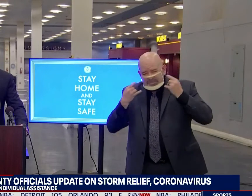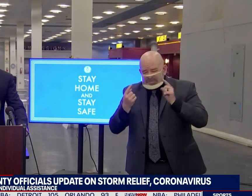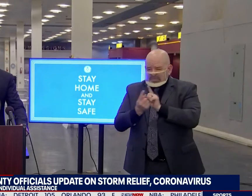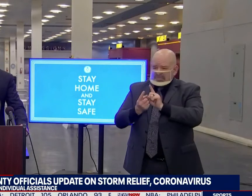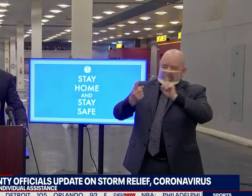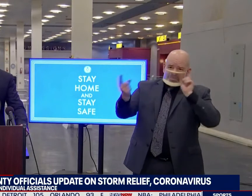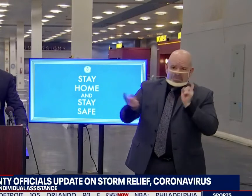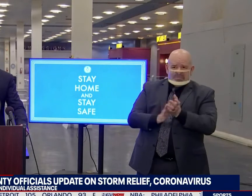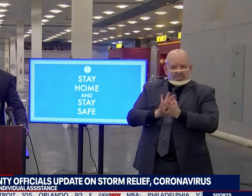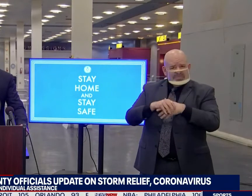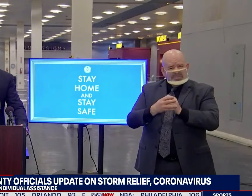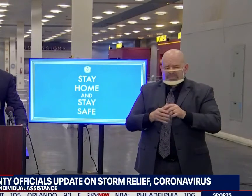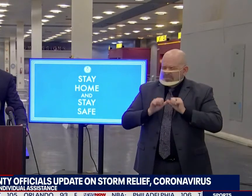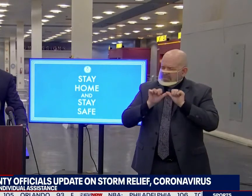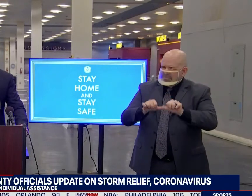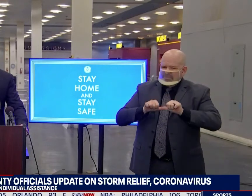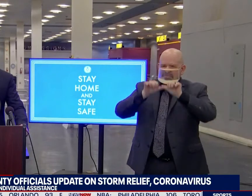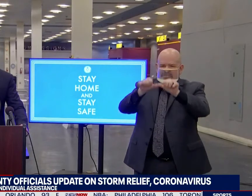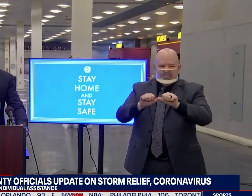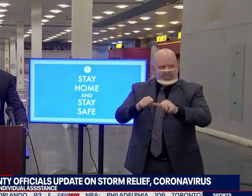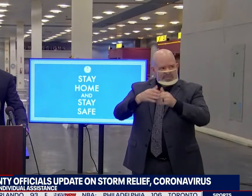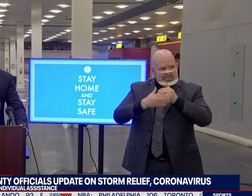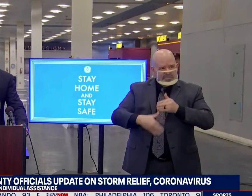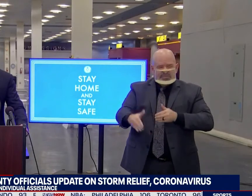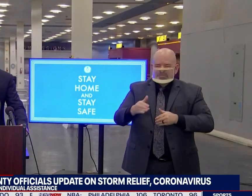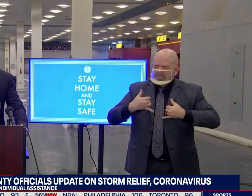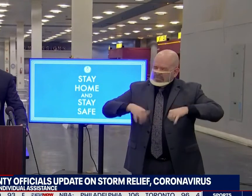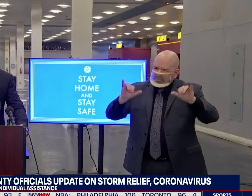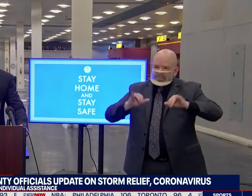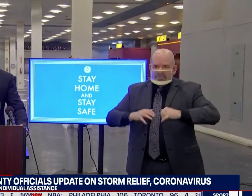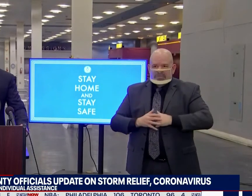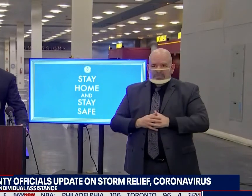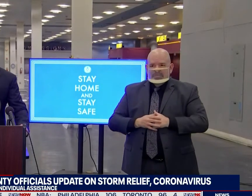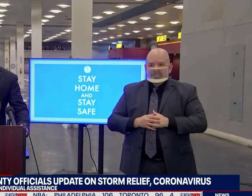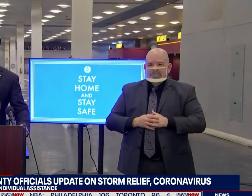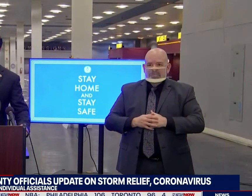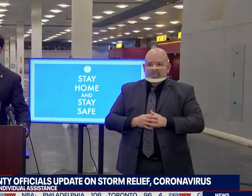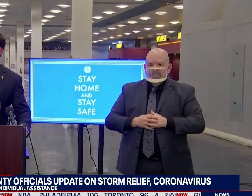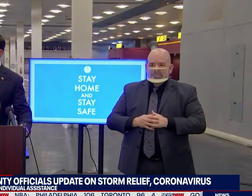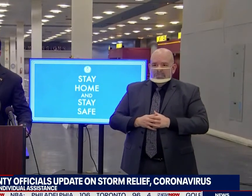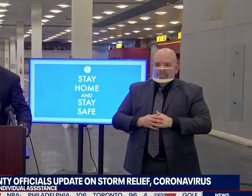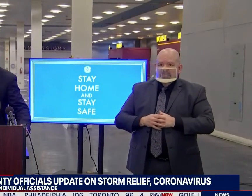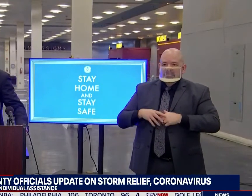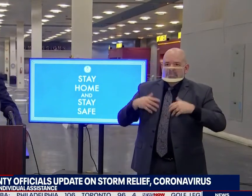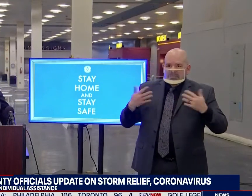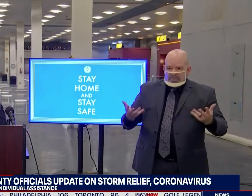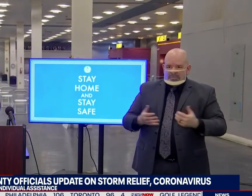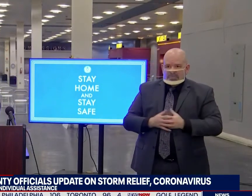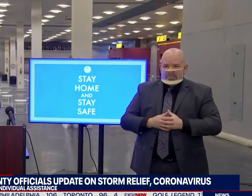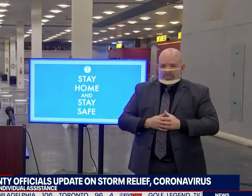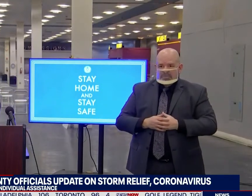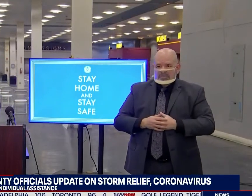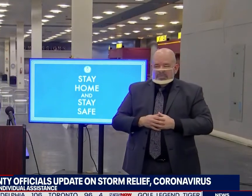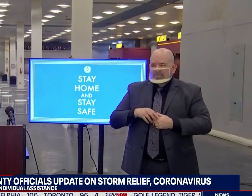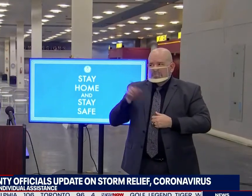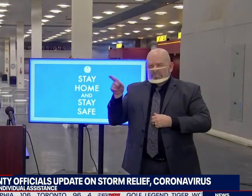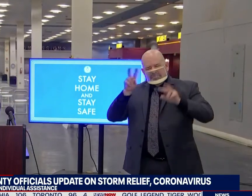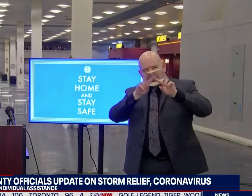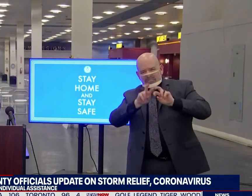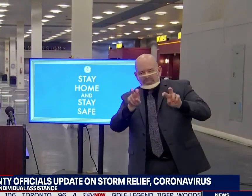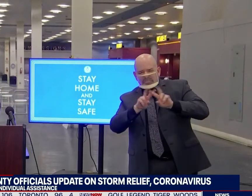it doesn't mean necessarily that it's it's going to be right, but it is encouraging news. So come on up,